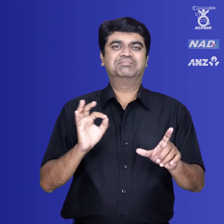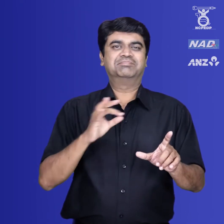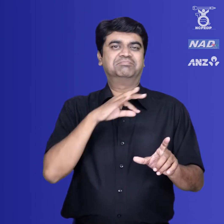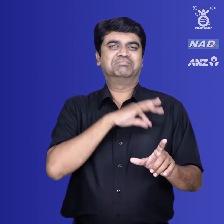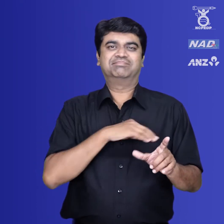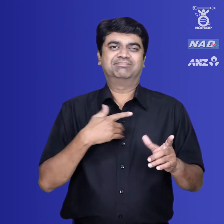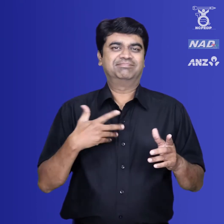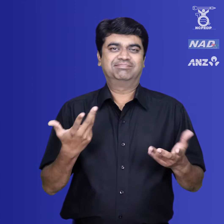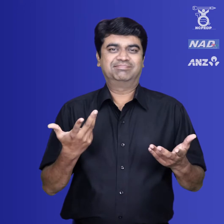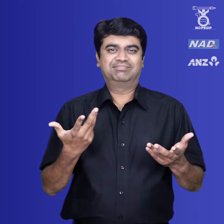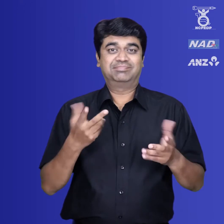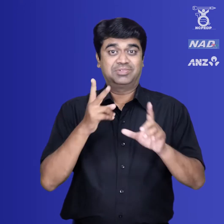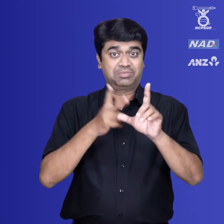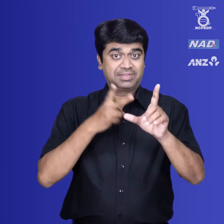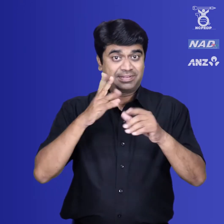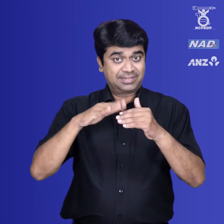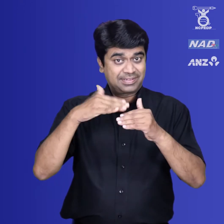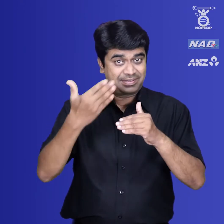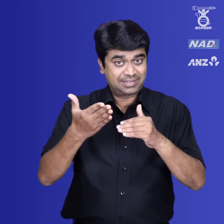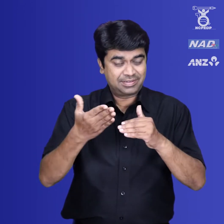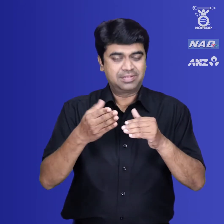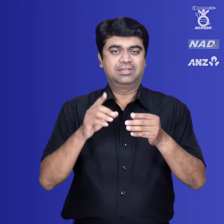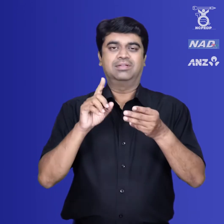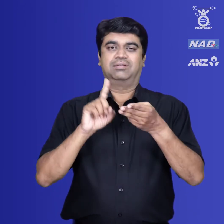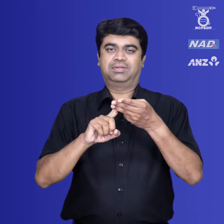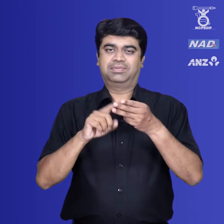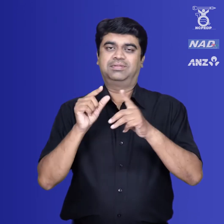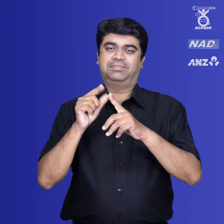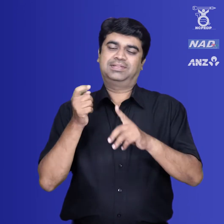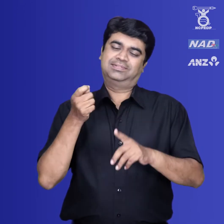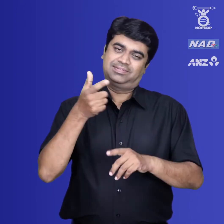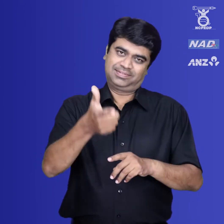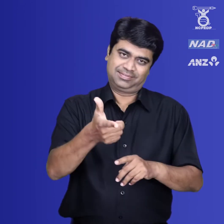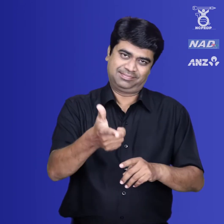years and who could not be placed in any gainful occupation.